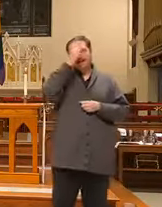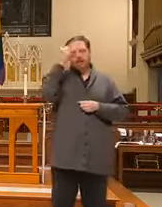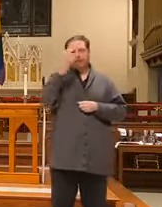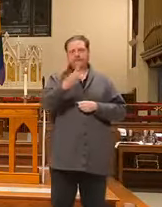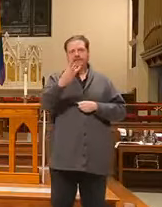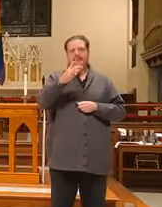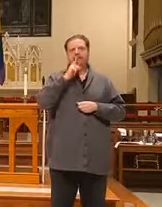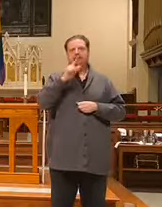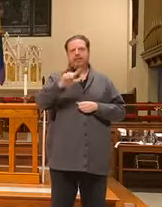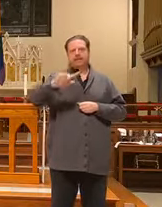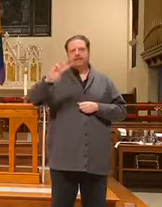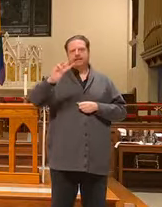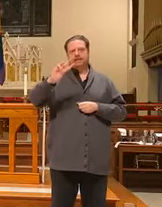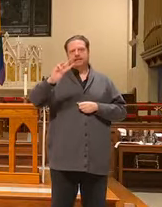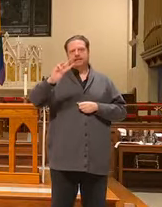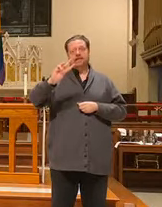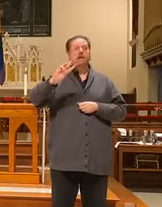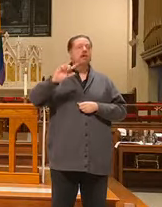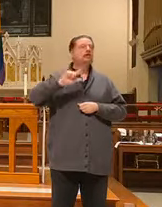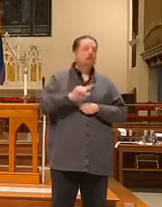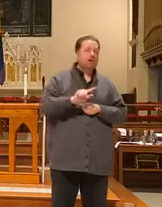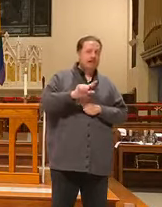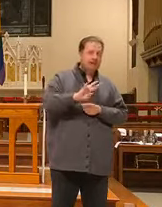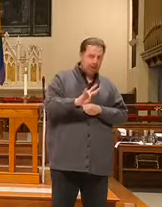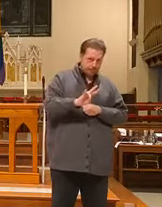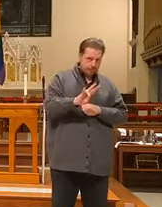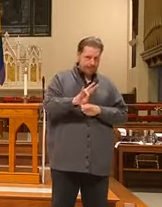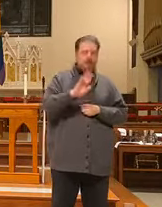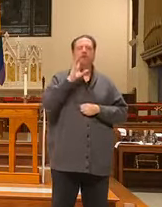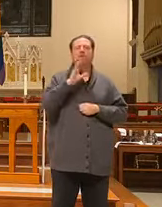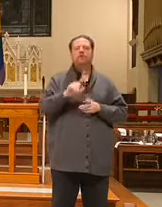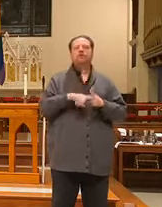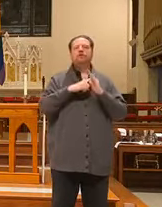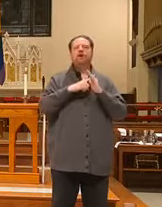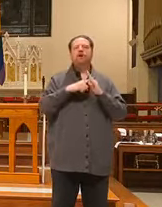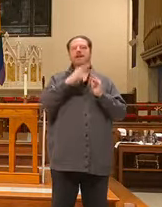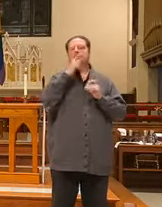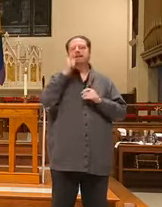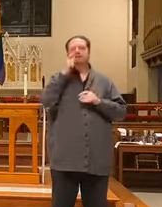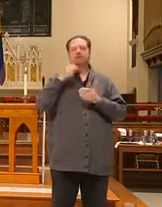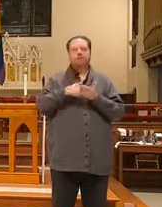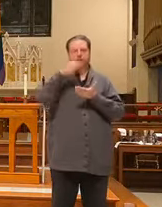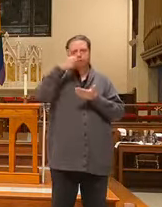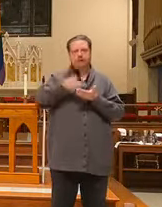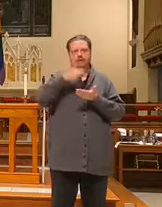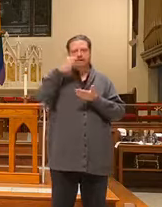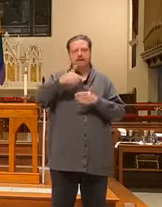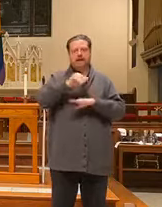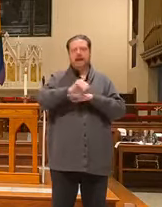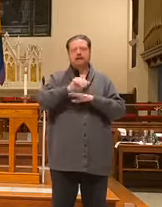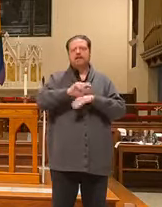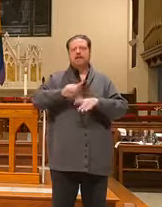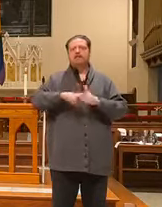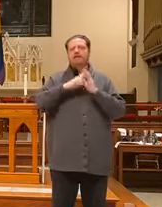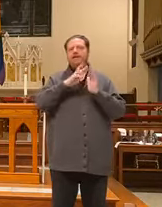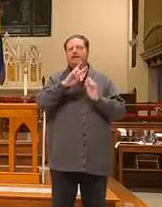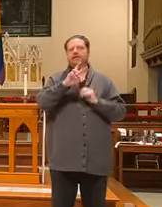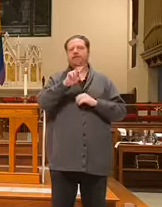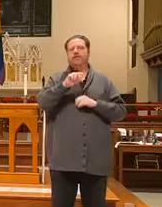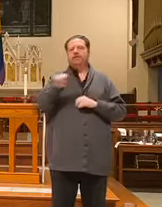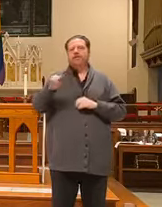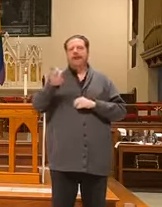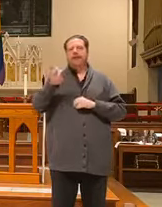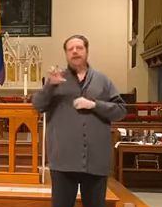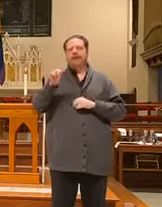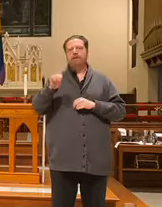26th. On the 27th, we are going to start our Lenten soup nights, starting at 6:30 to 8:30. And